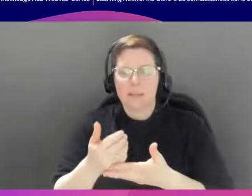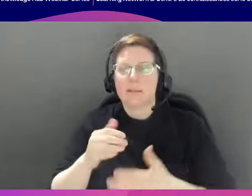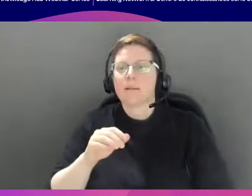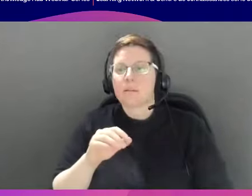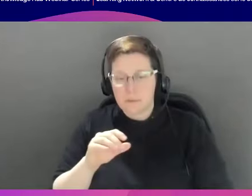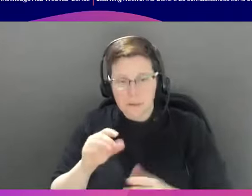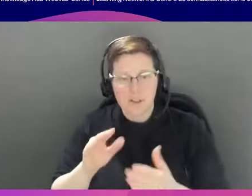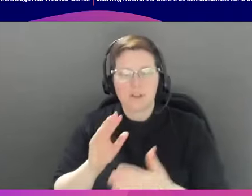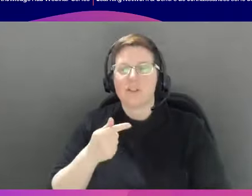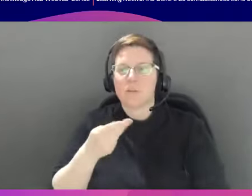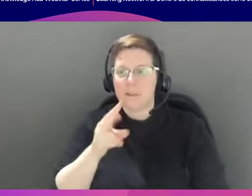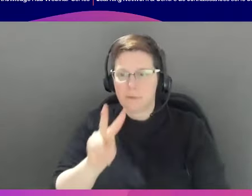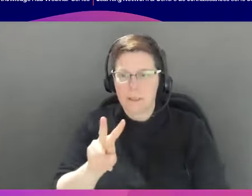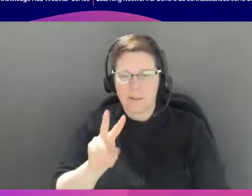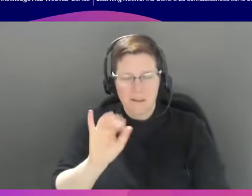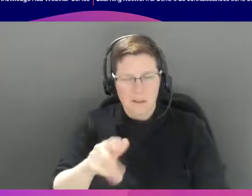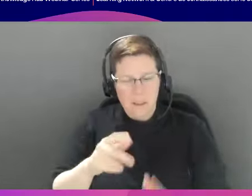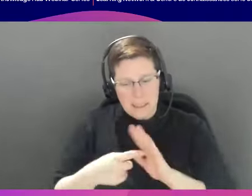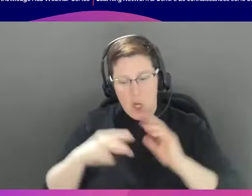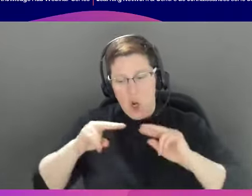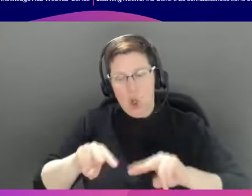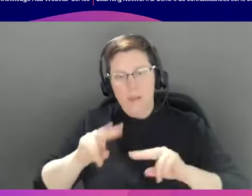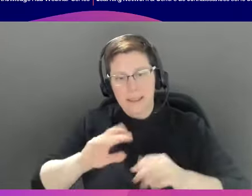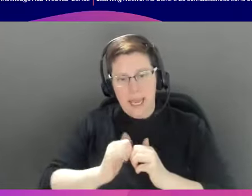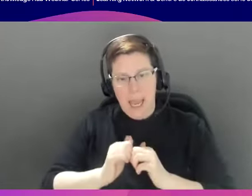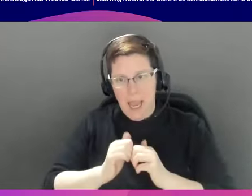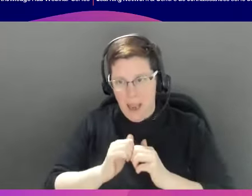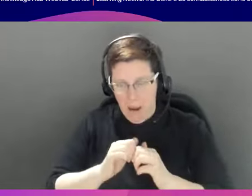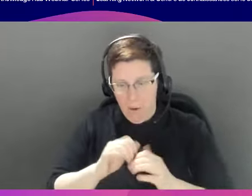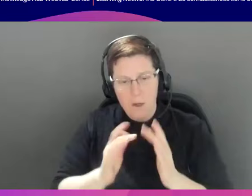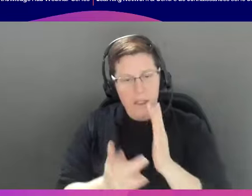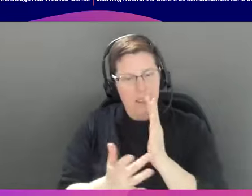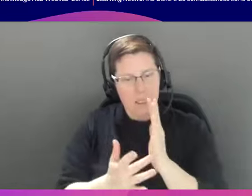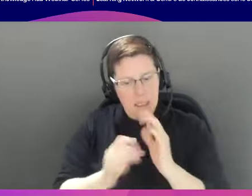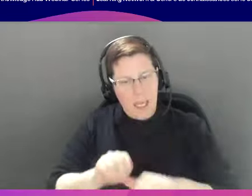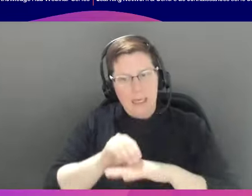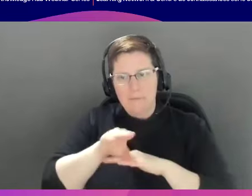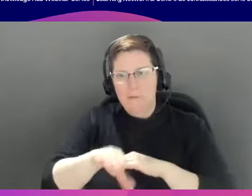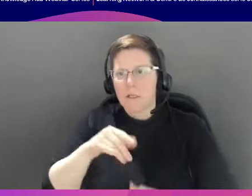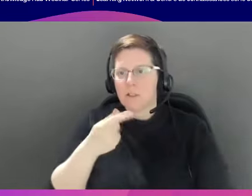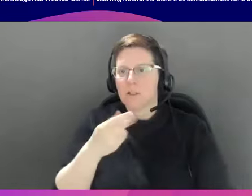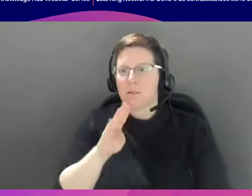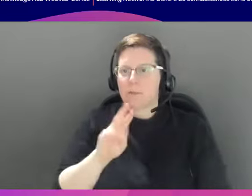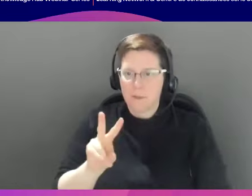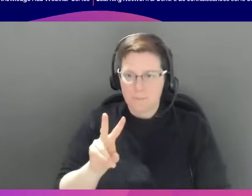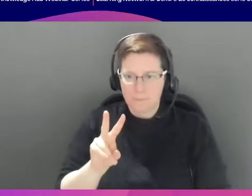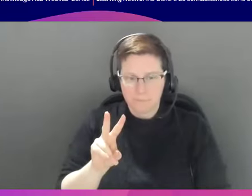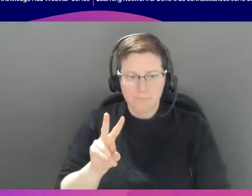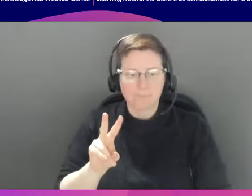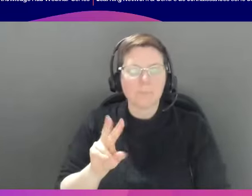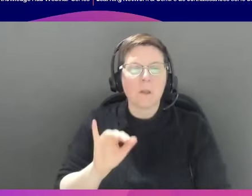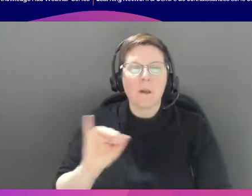multiplicity of how technology can embolden different tools and techniques to influence gendered violence. Further, the